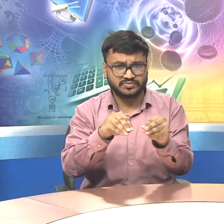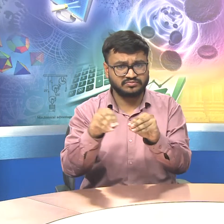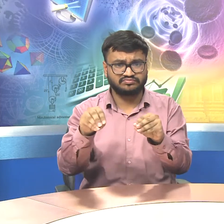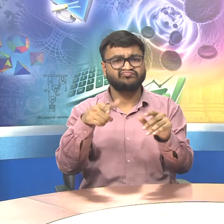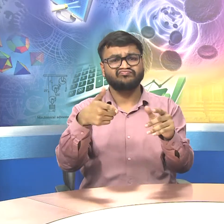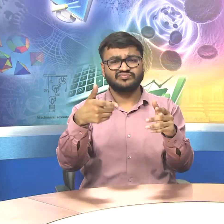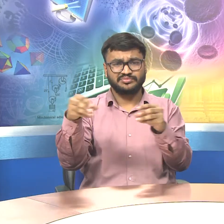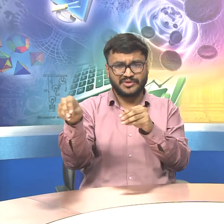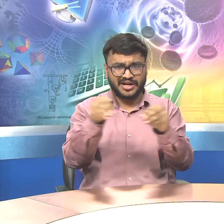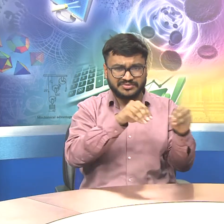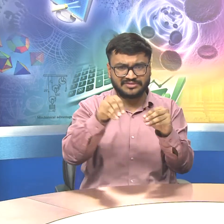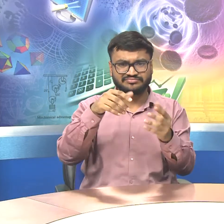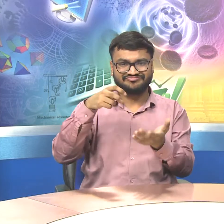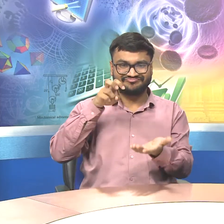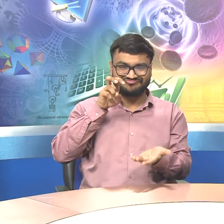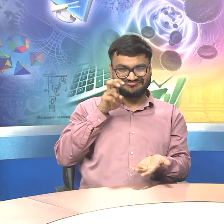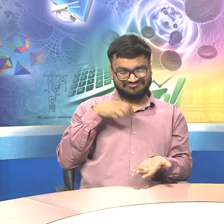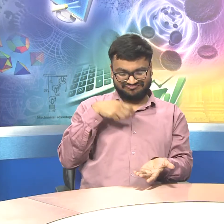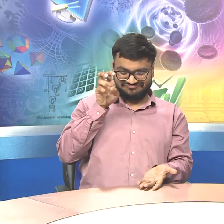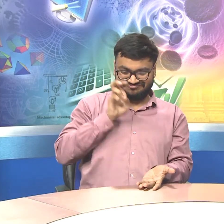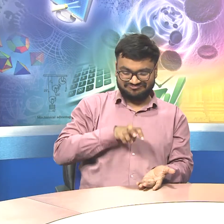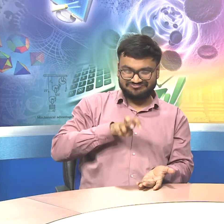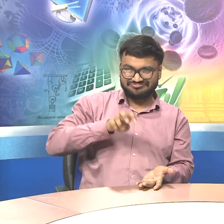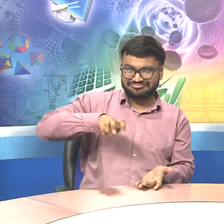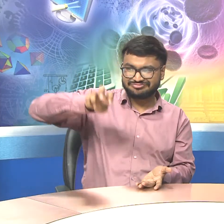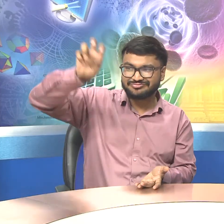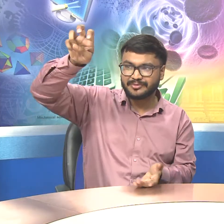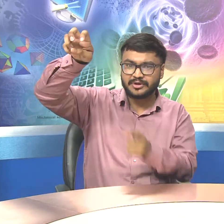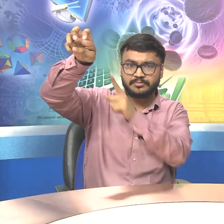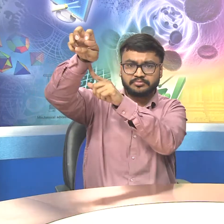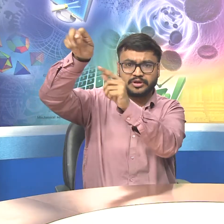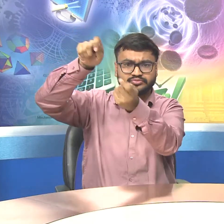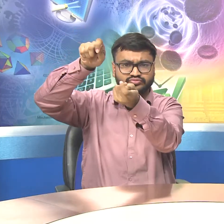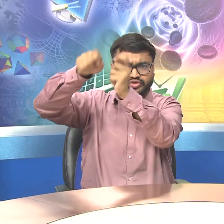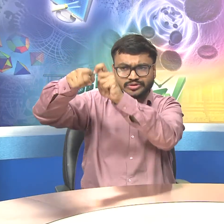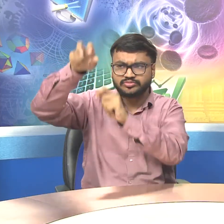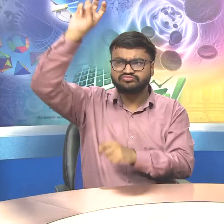Next is movement and orientation.